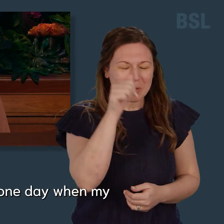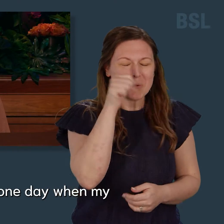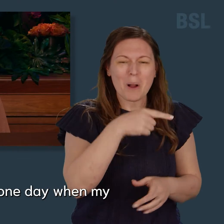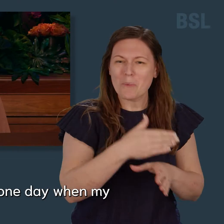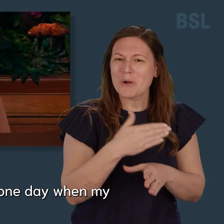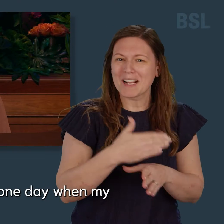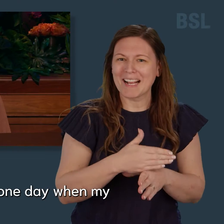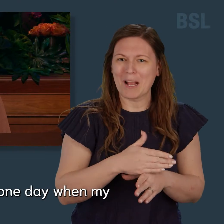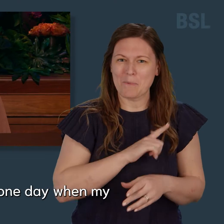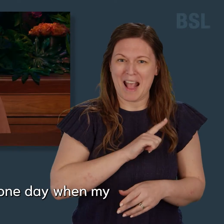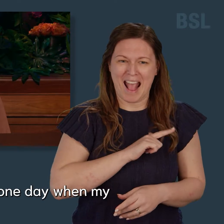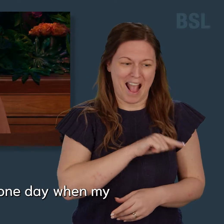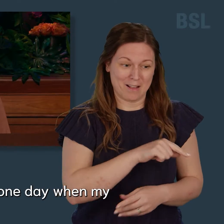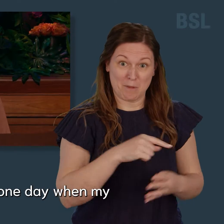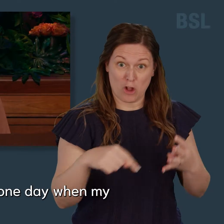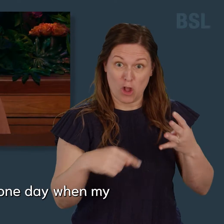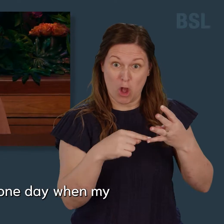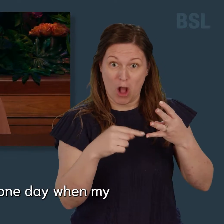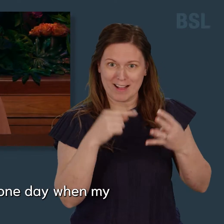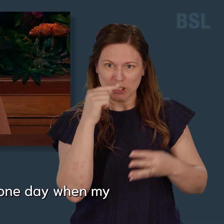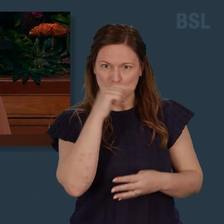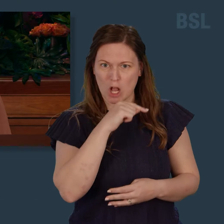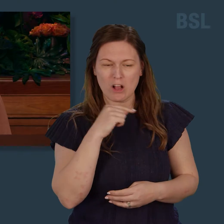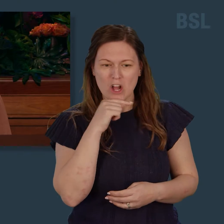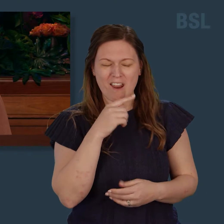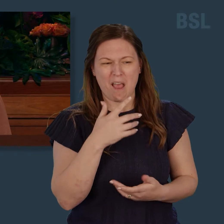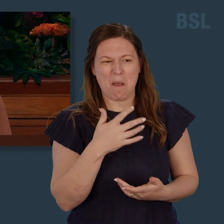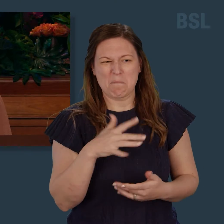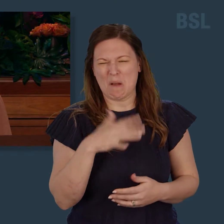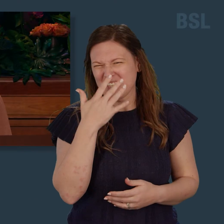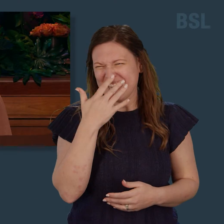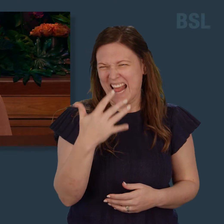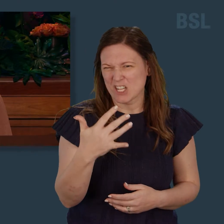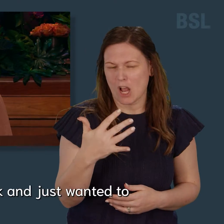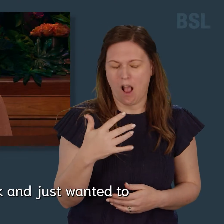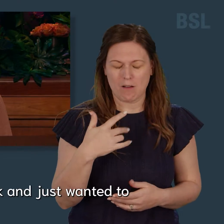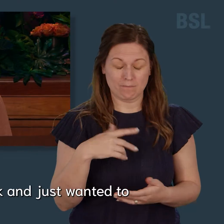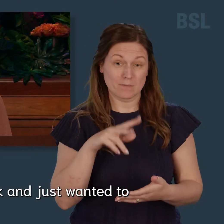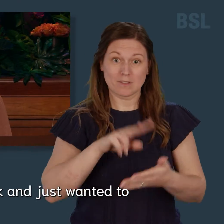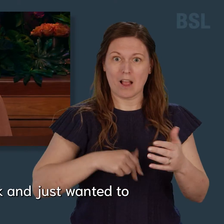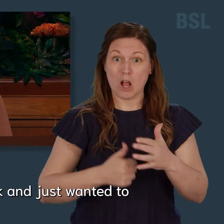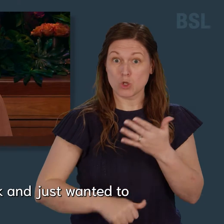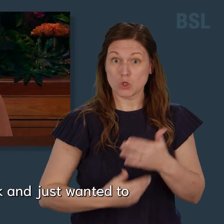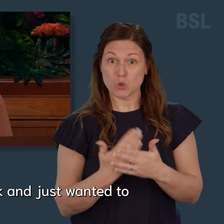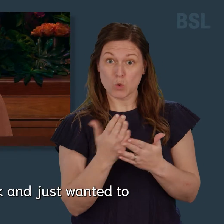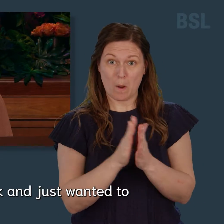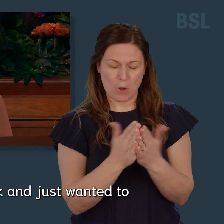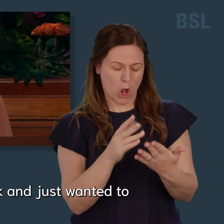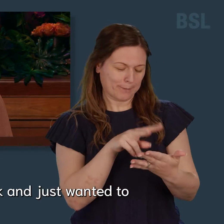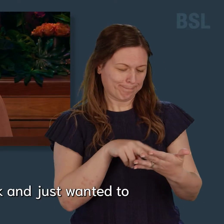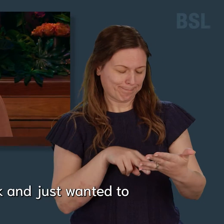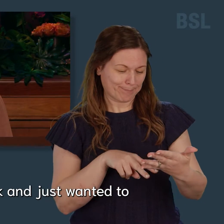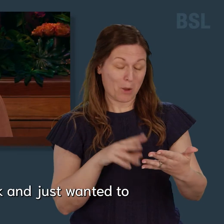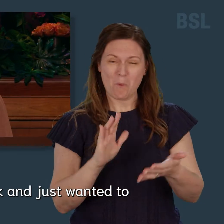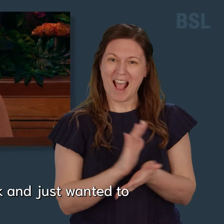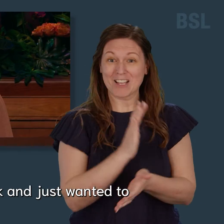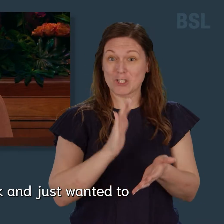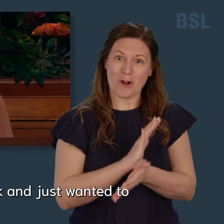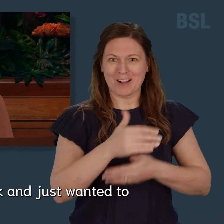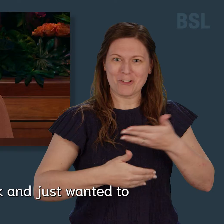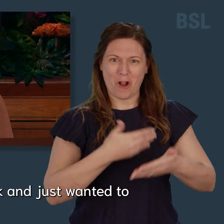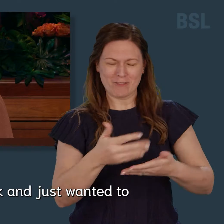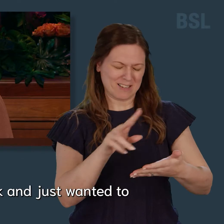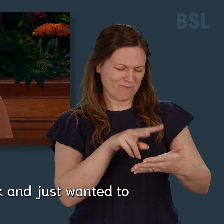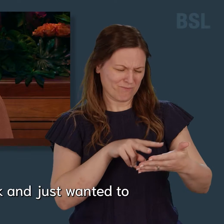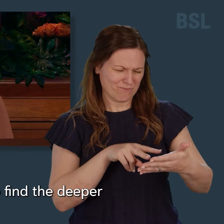this was sinking in one day when my younger son, when it was in his early teens, he had started a new book and just wanted to